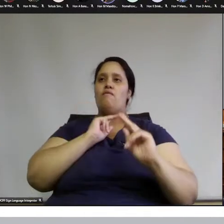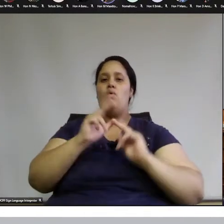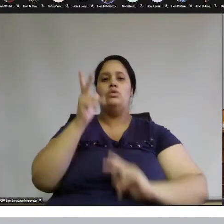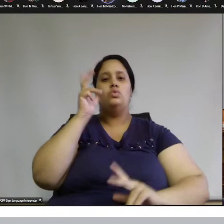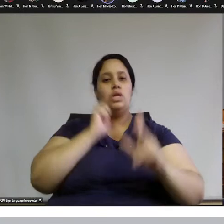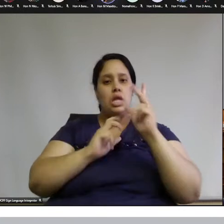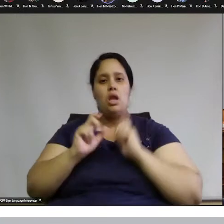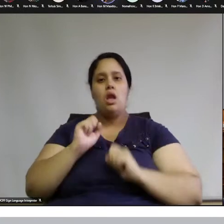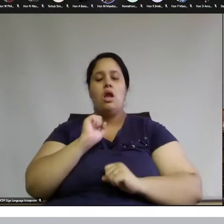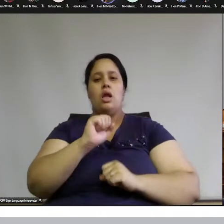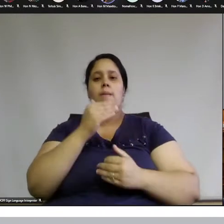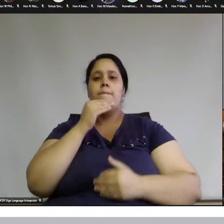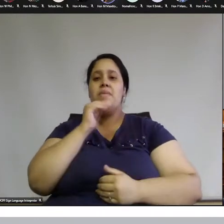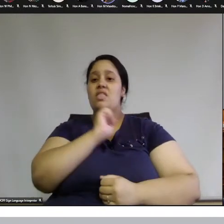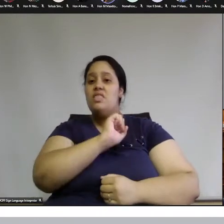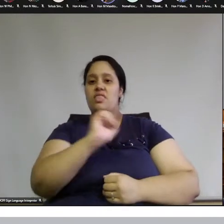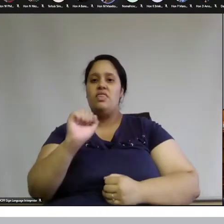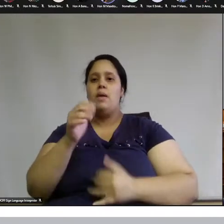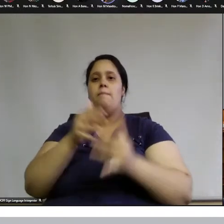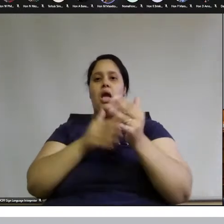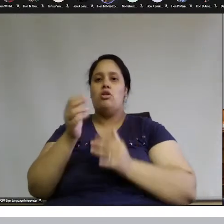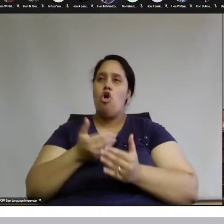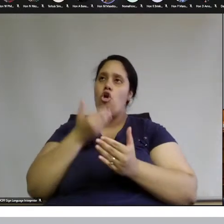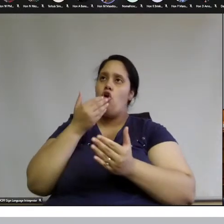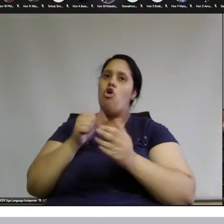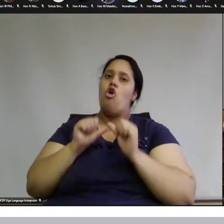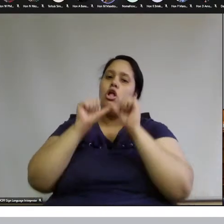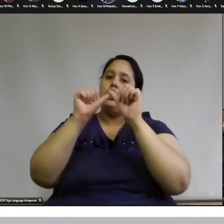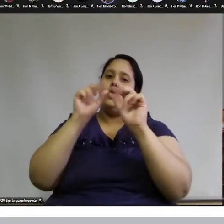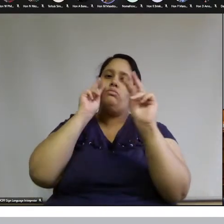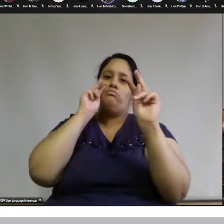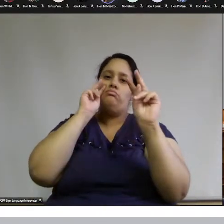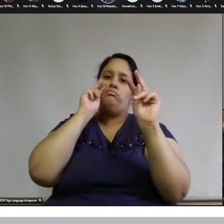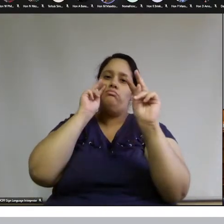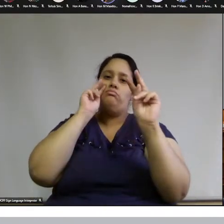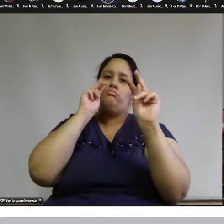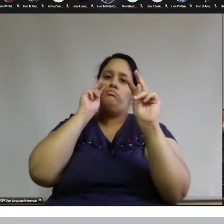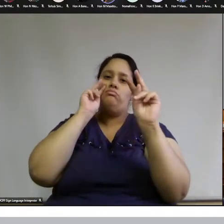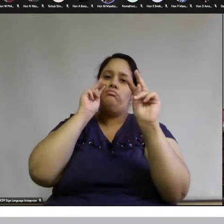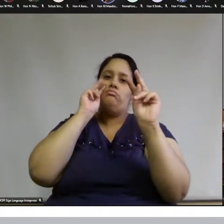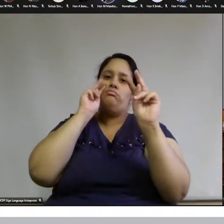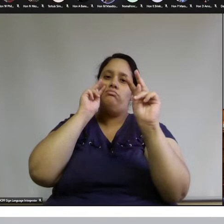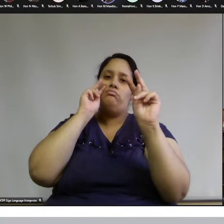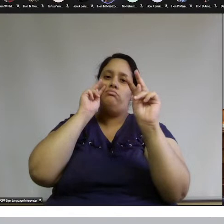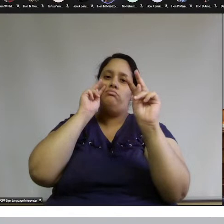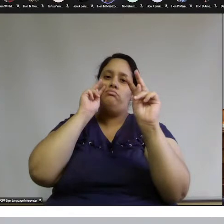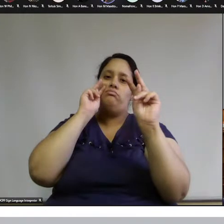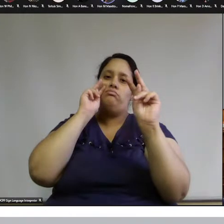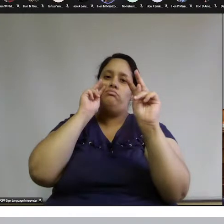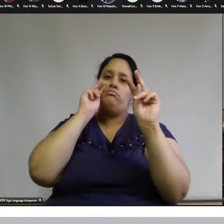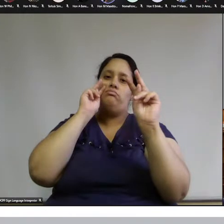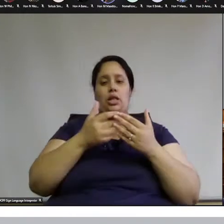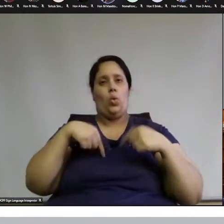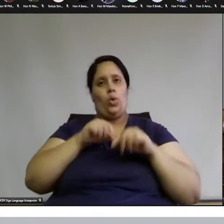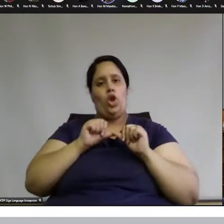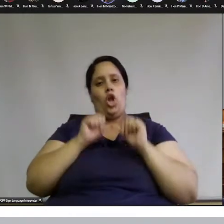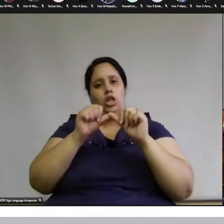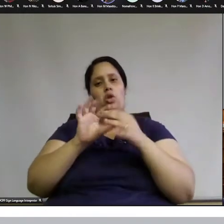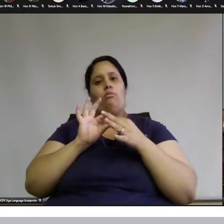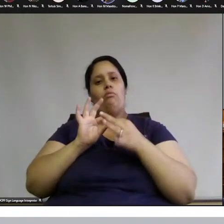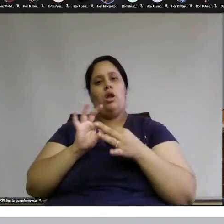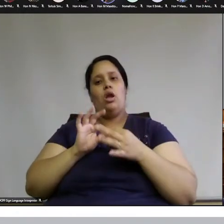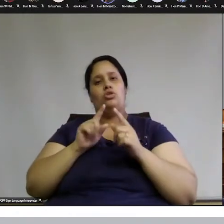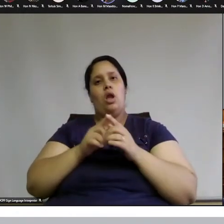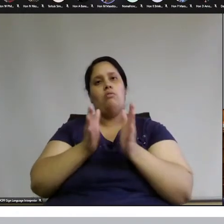heard has meant that the matter continues to get the attention it deserves, and the Standing Committee will continue to engage and